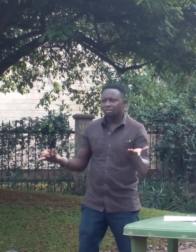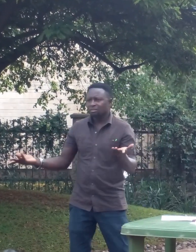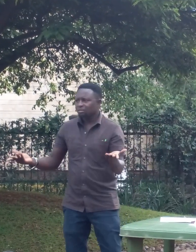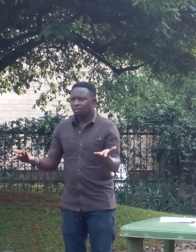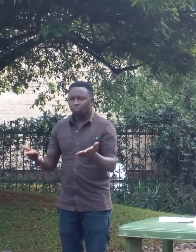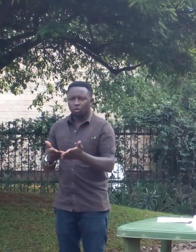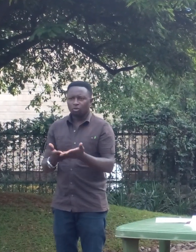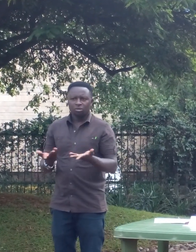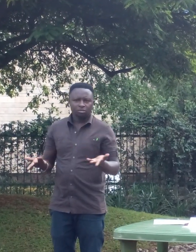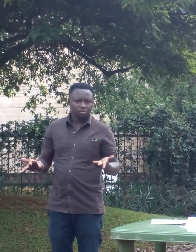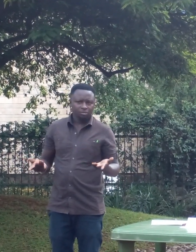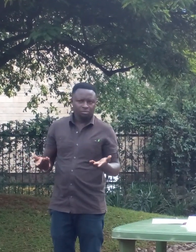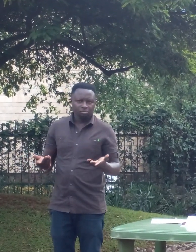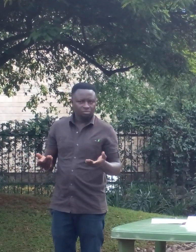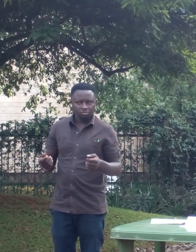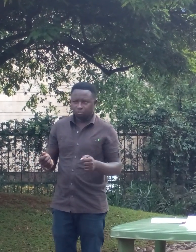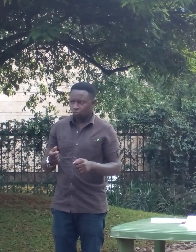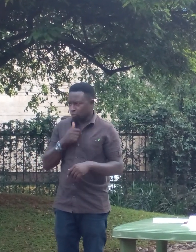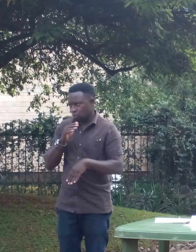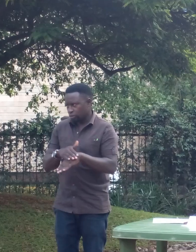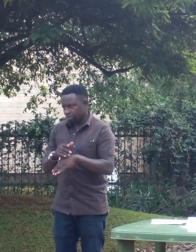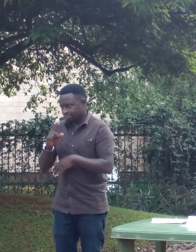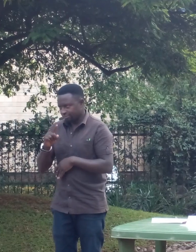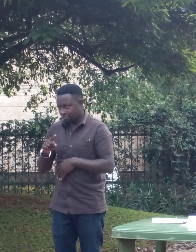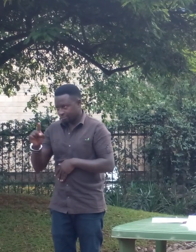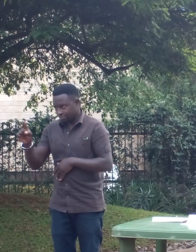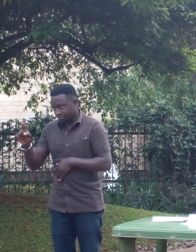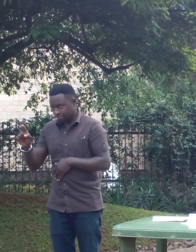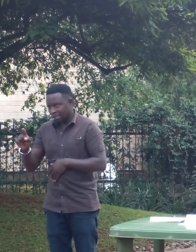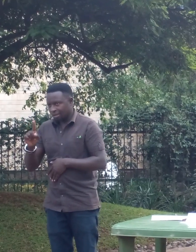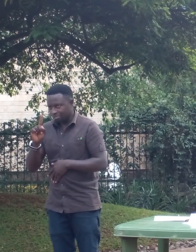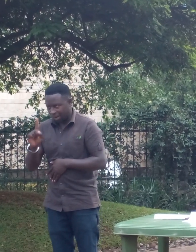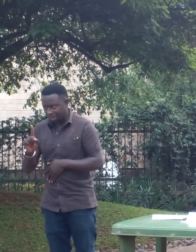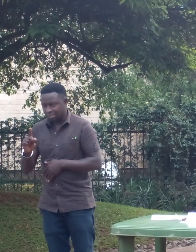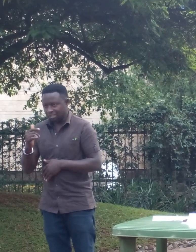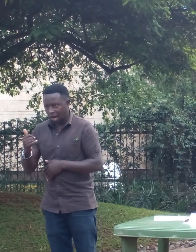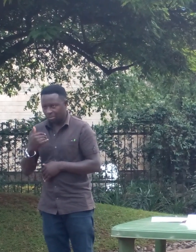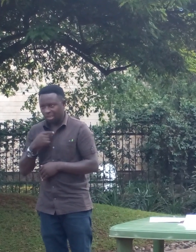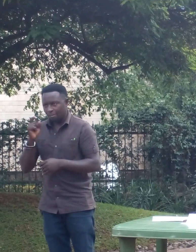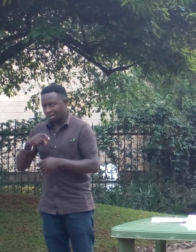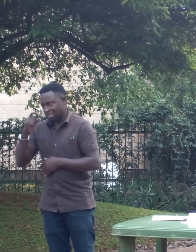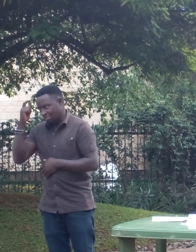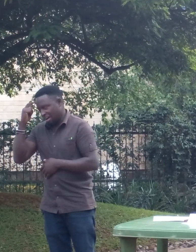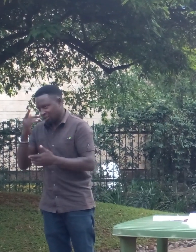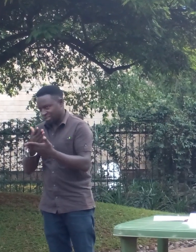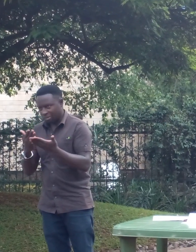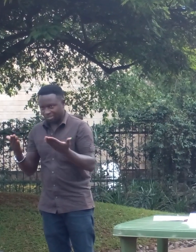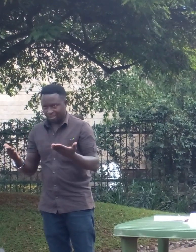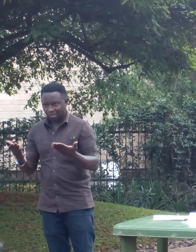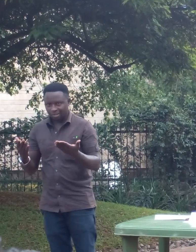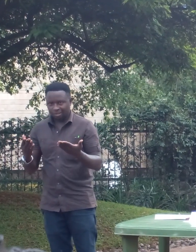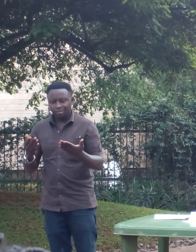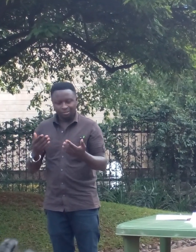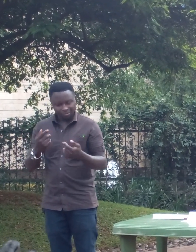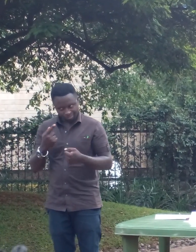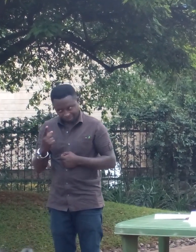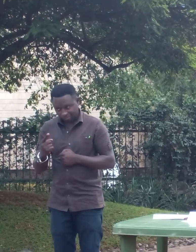volleyball, there is no need for us to block it. Is that correct? But now, I must remind you something.